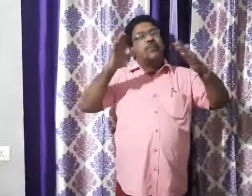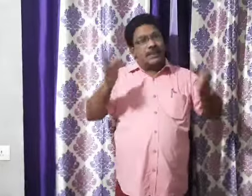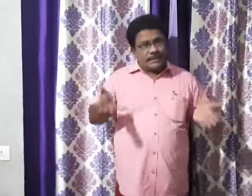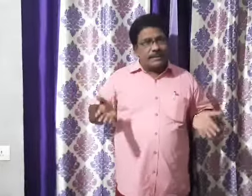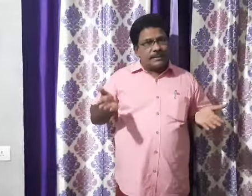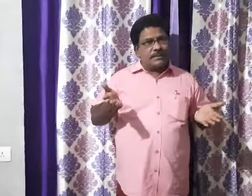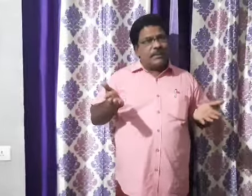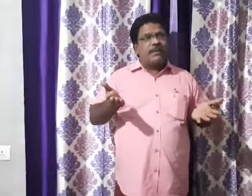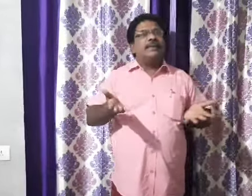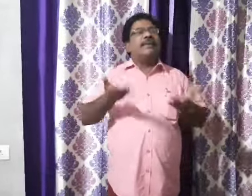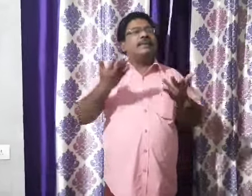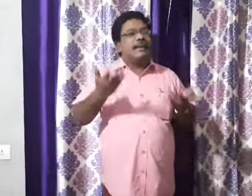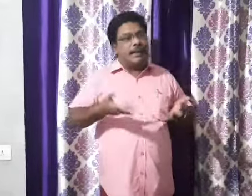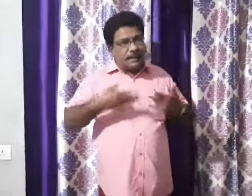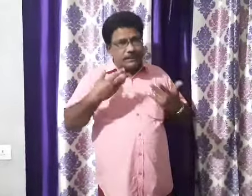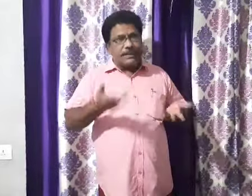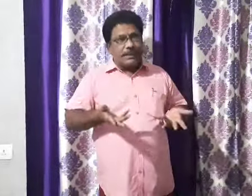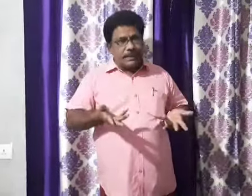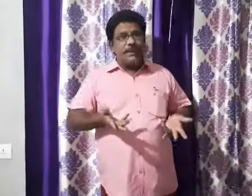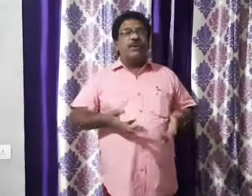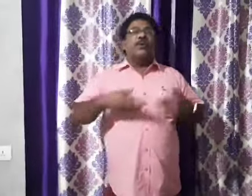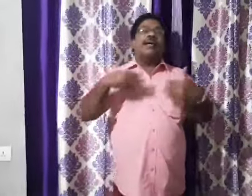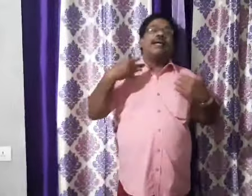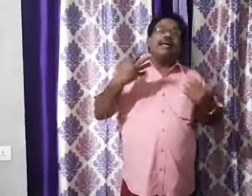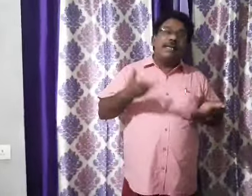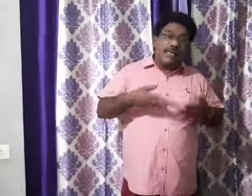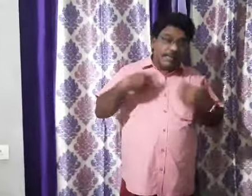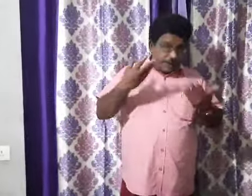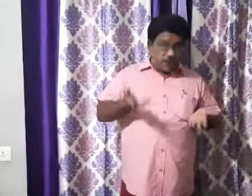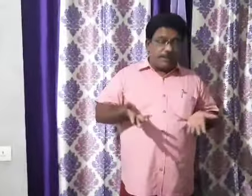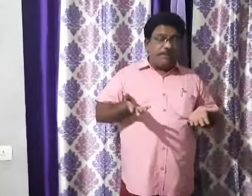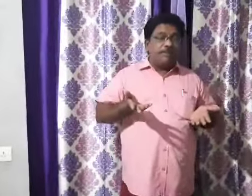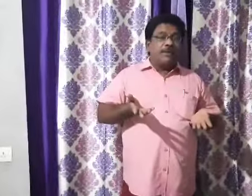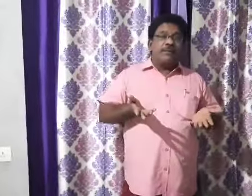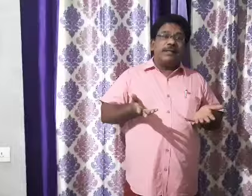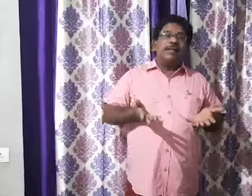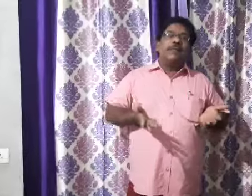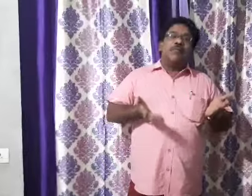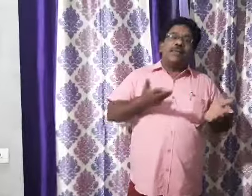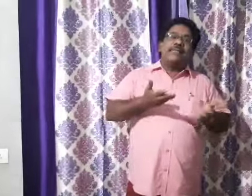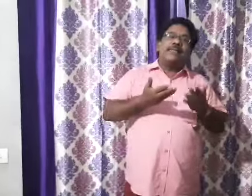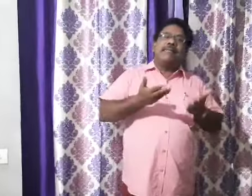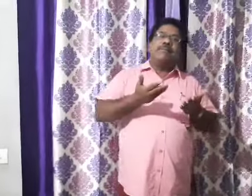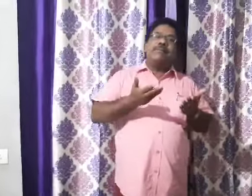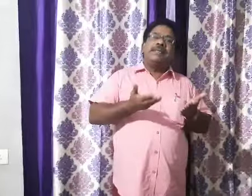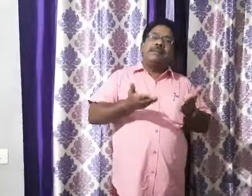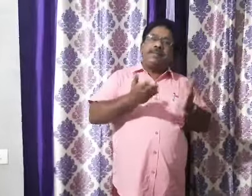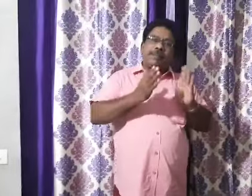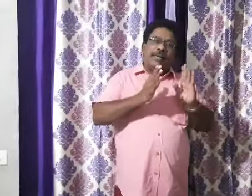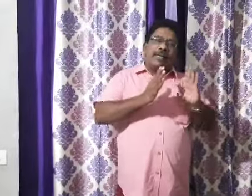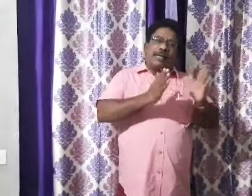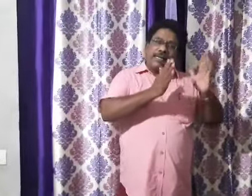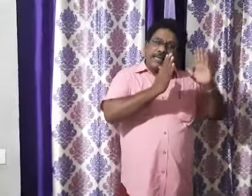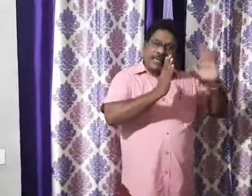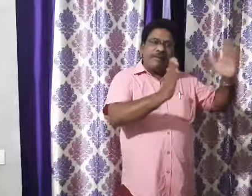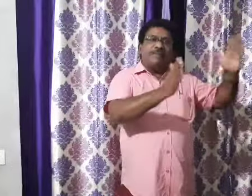important sector. You know, India is an agricultural country or agrarian economy where more than 70% of people derive